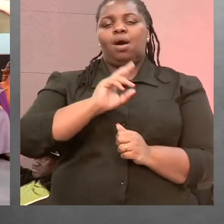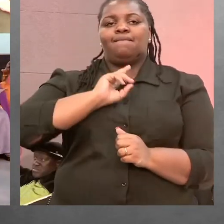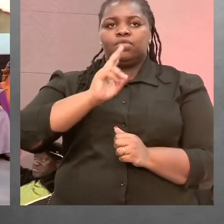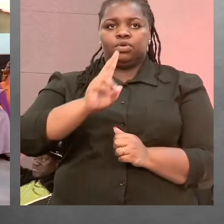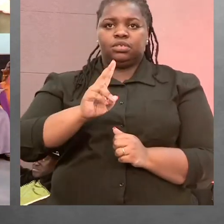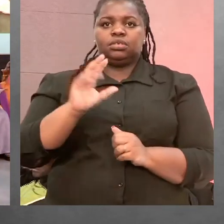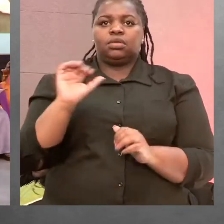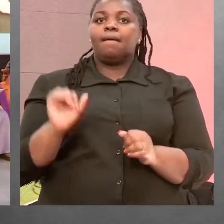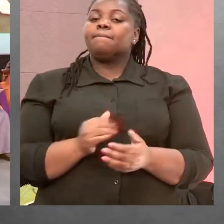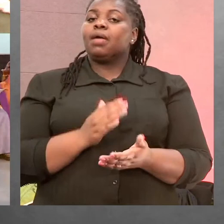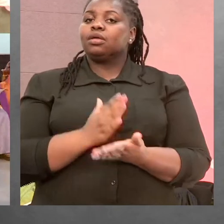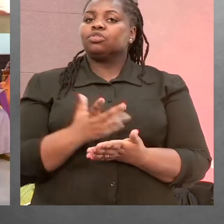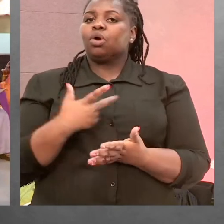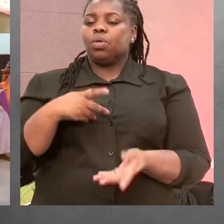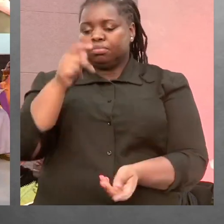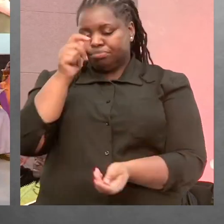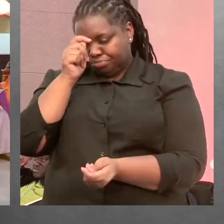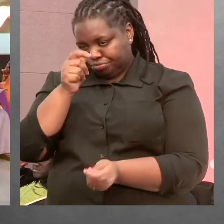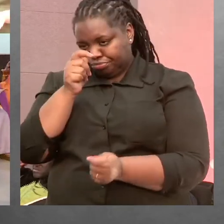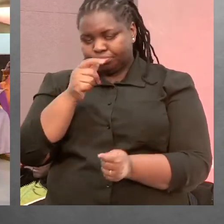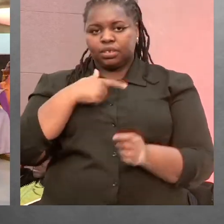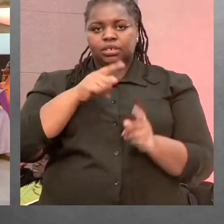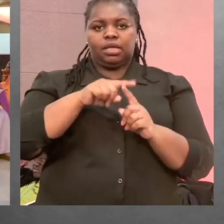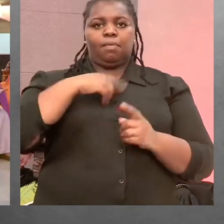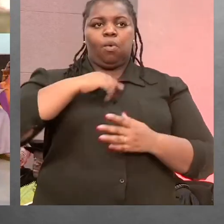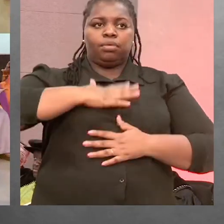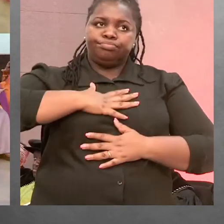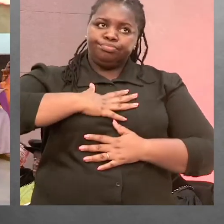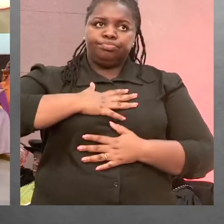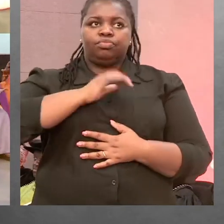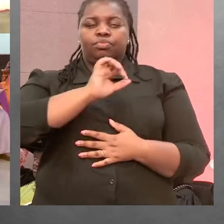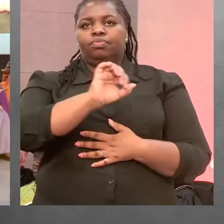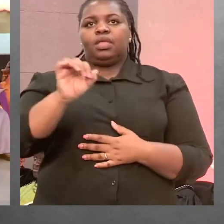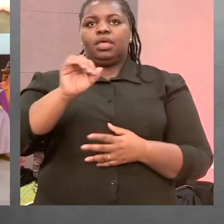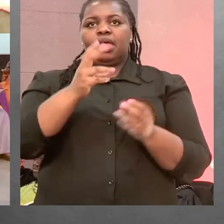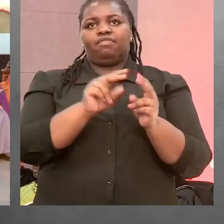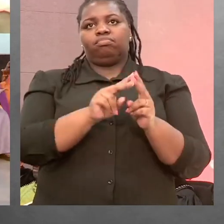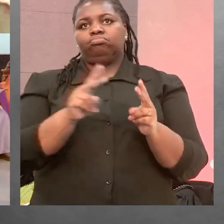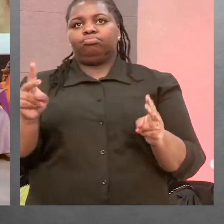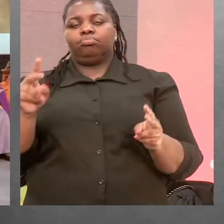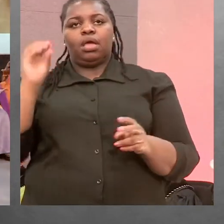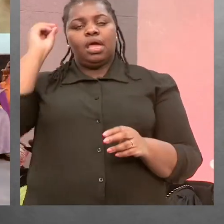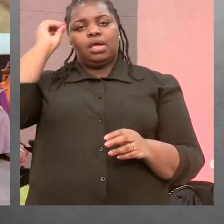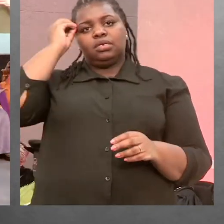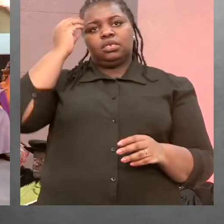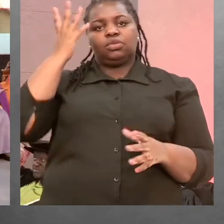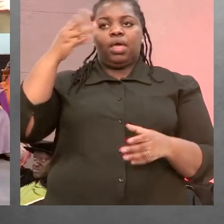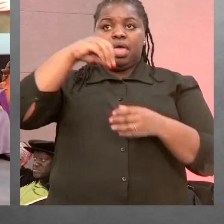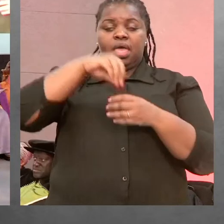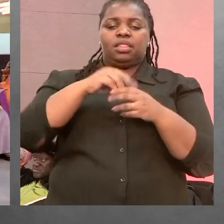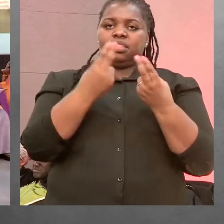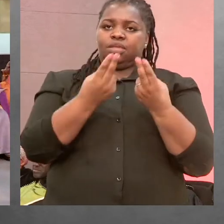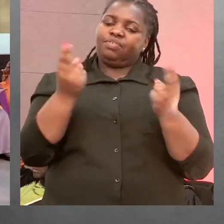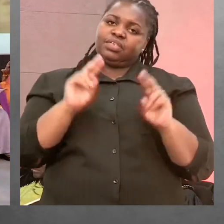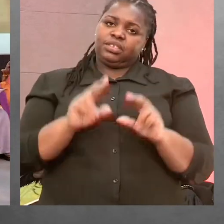And make sure that we acknowledge and appreciate the coexistence of different interests within the